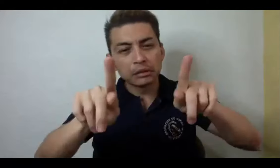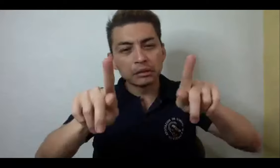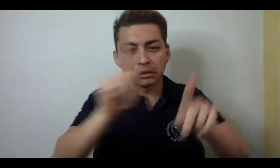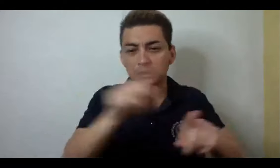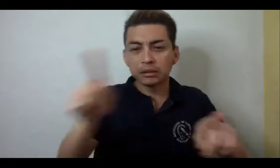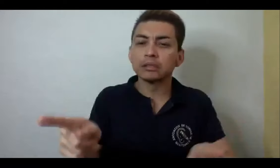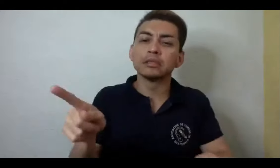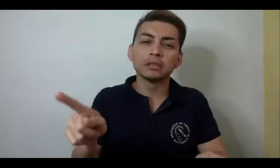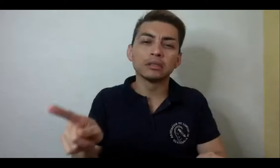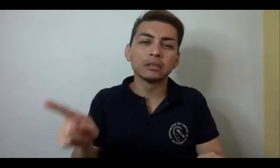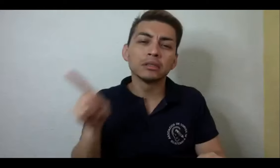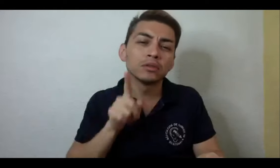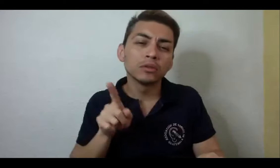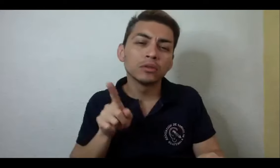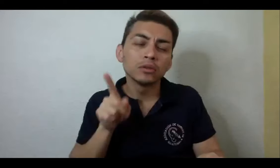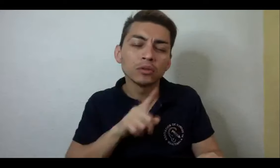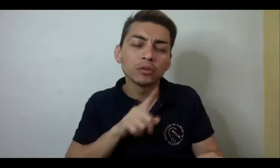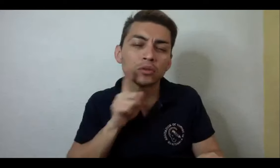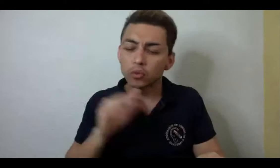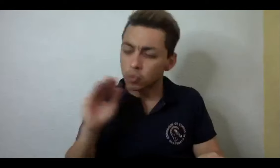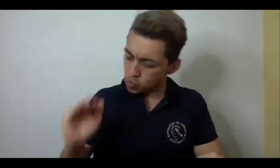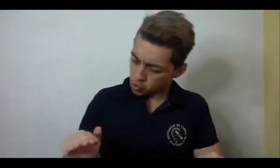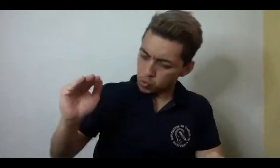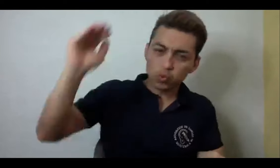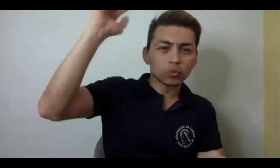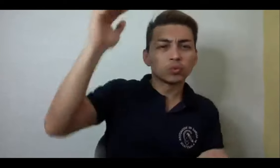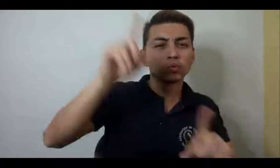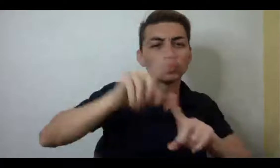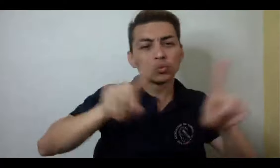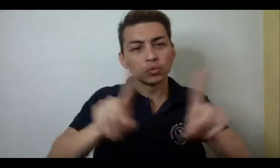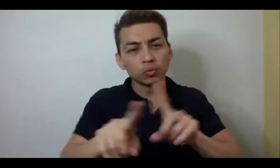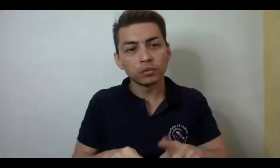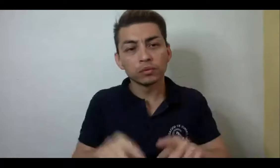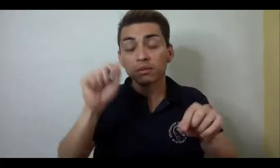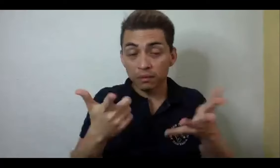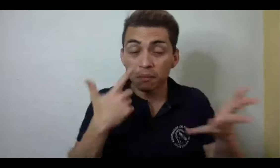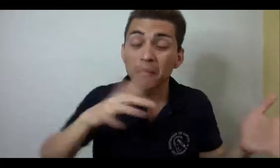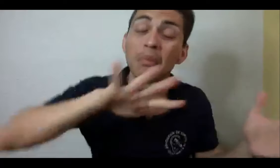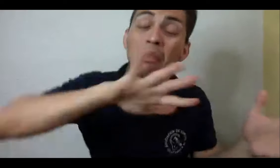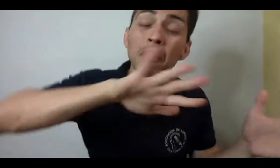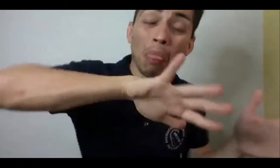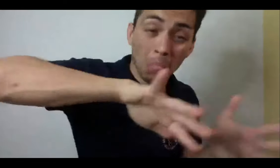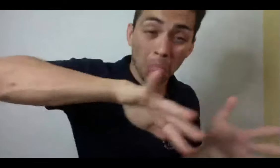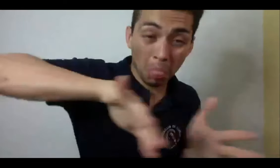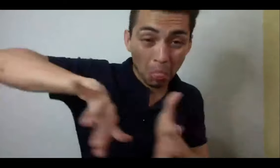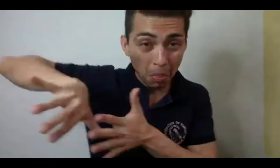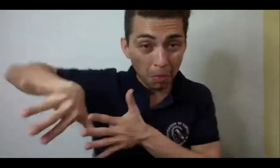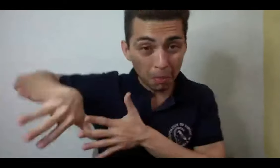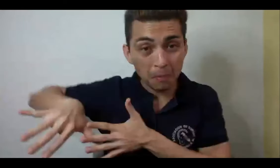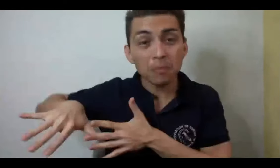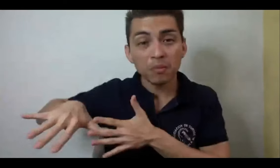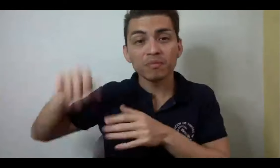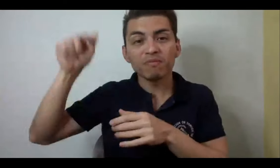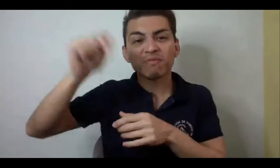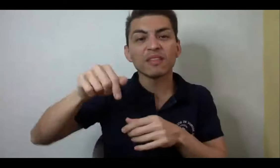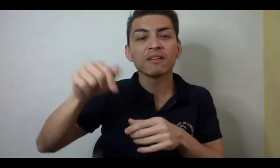people will have during their education trajectories. Exclusion often occurs within the school,